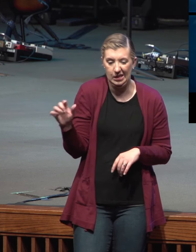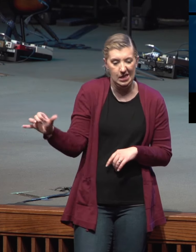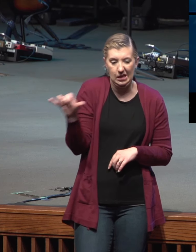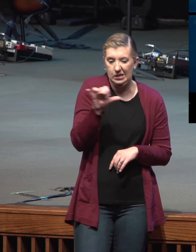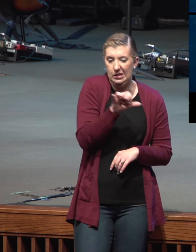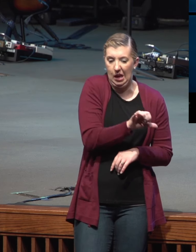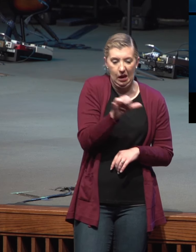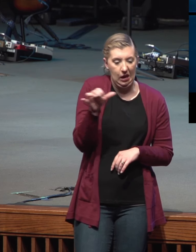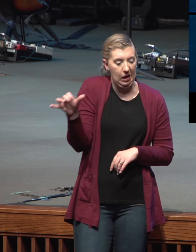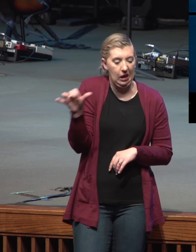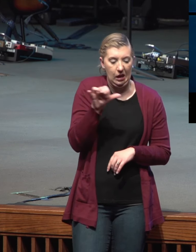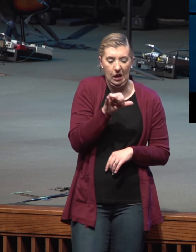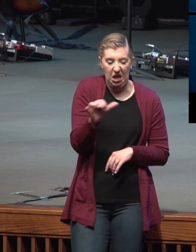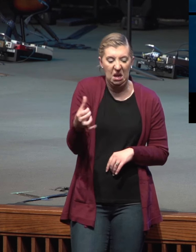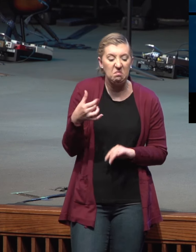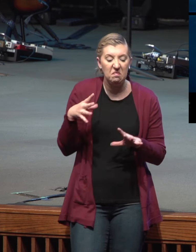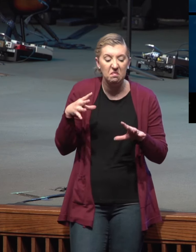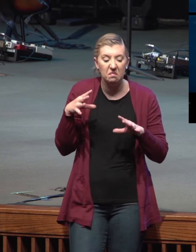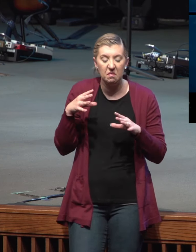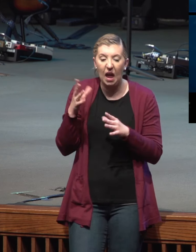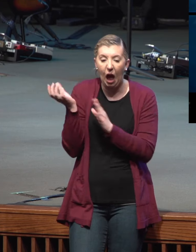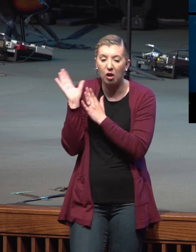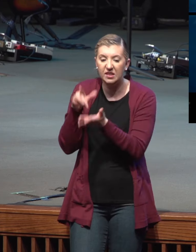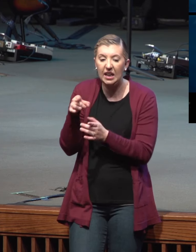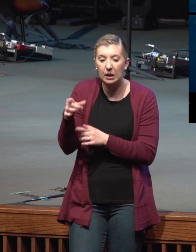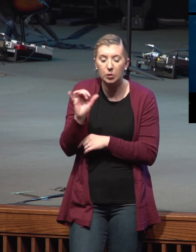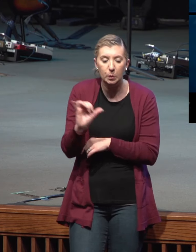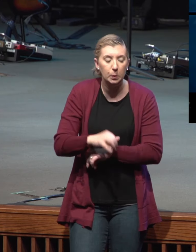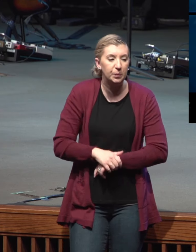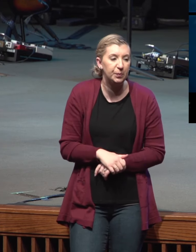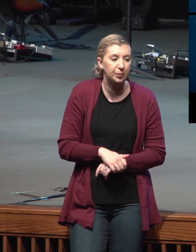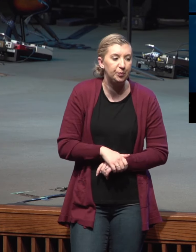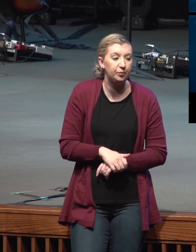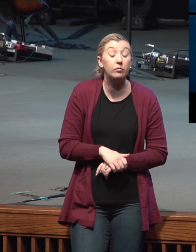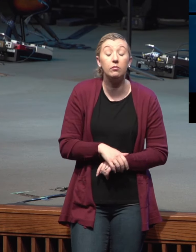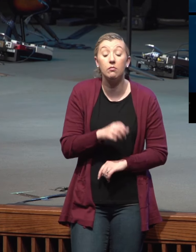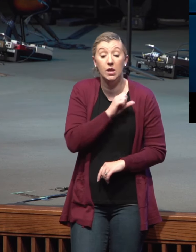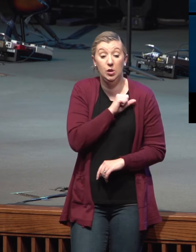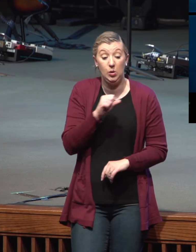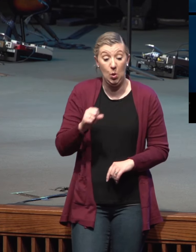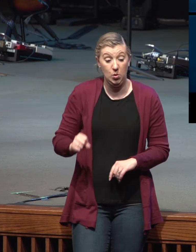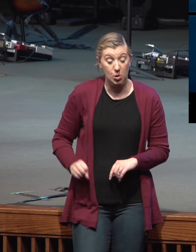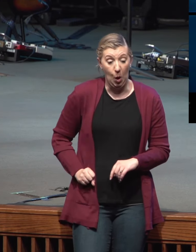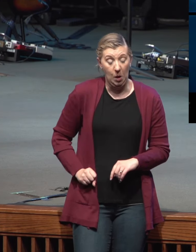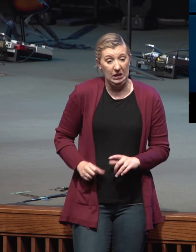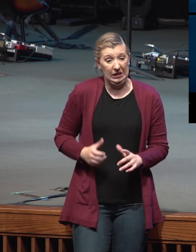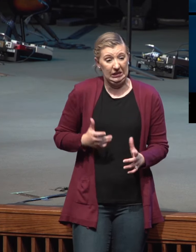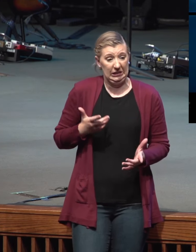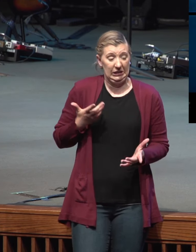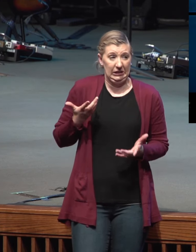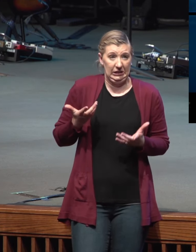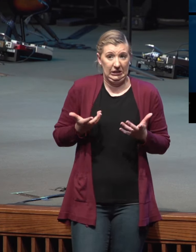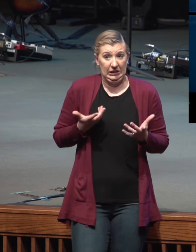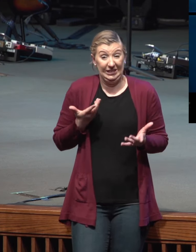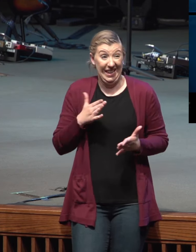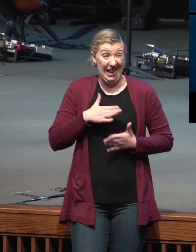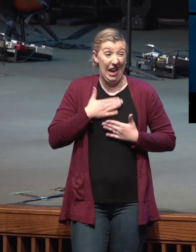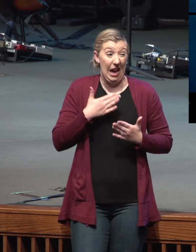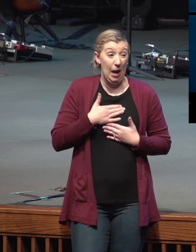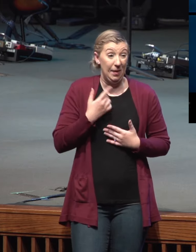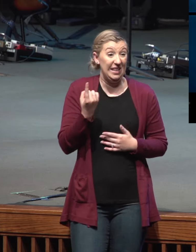different. I'll take this beast out too. And Saul relents, happy probably just to